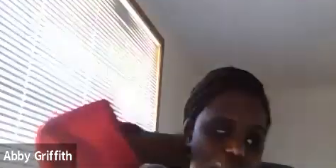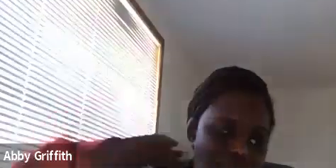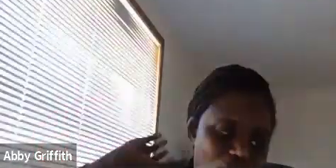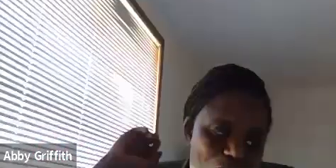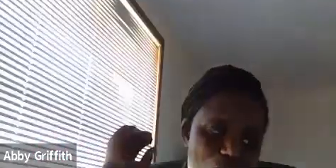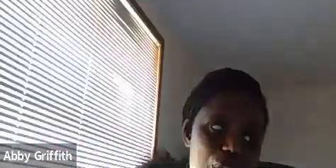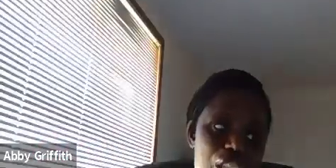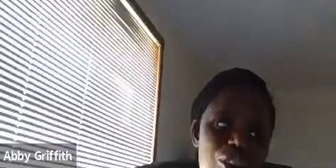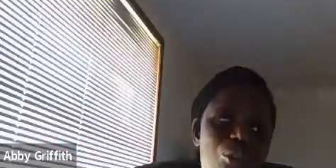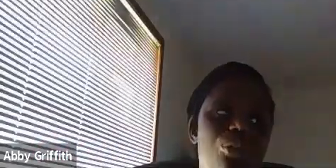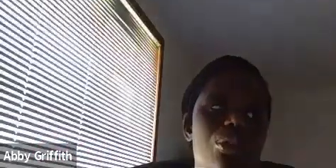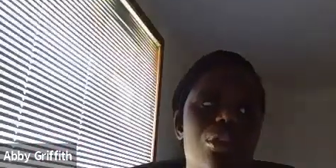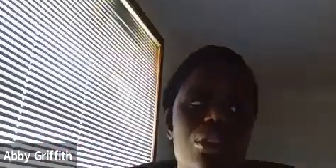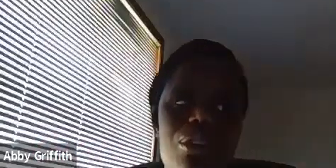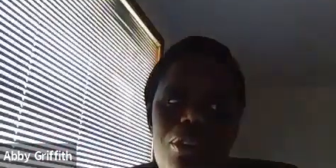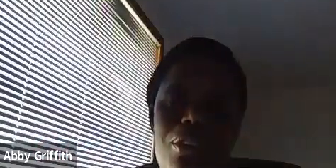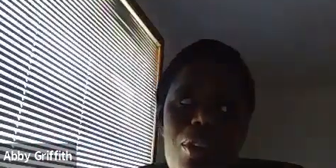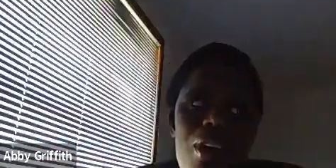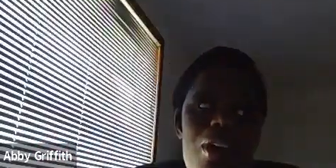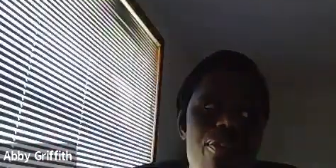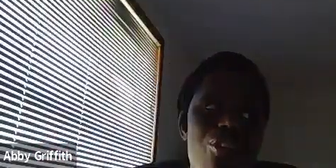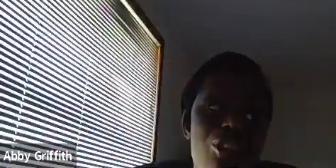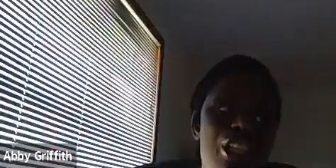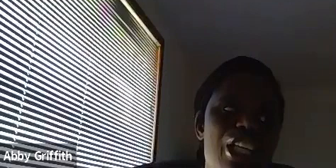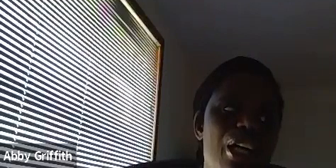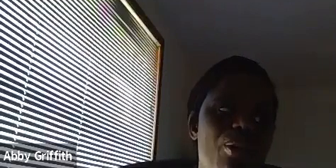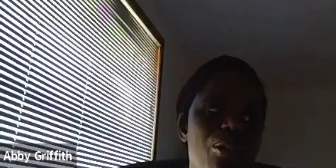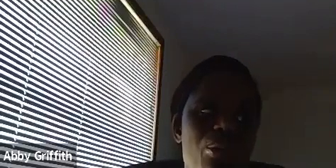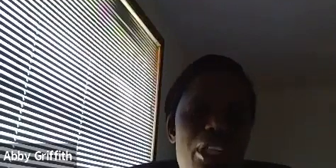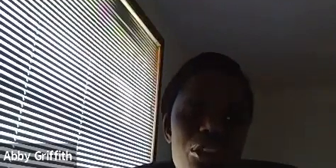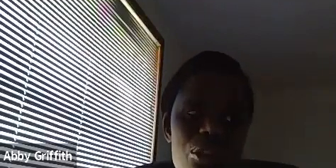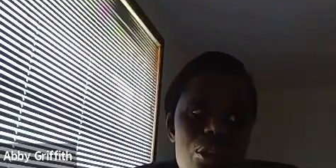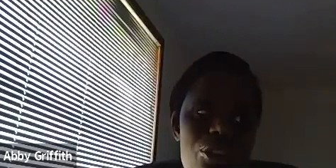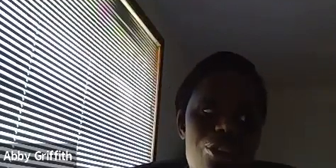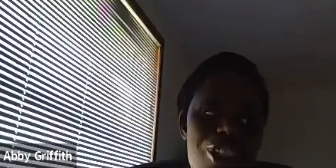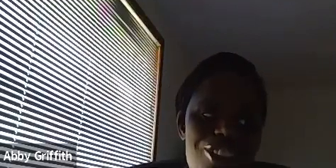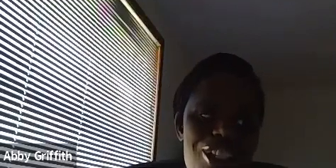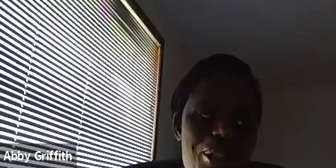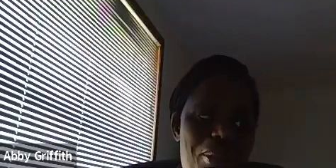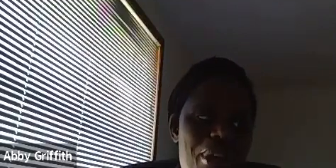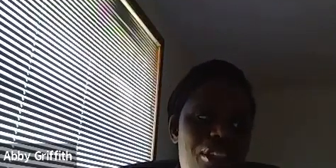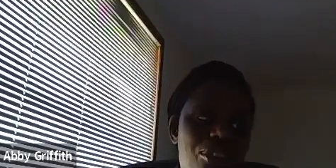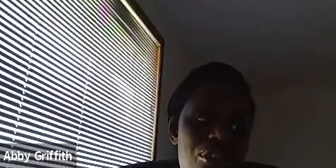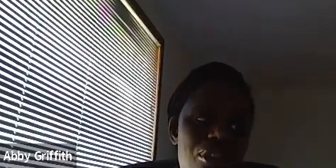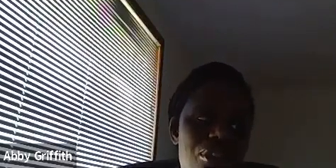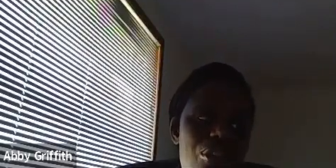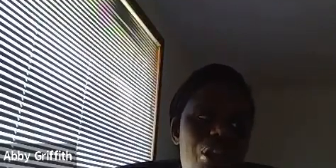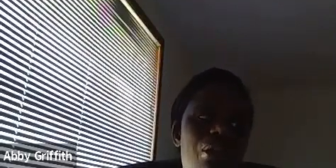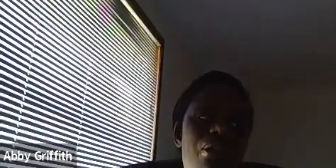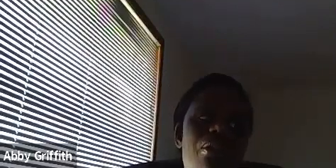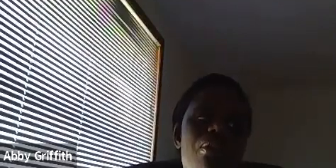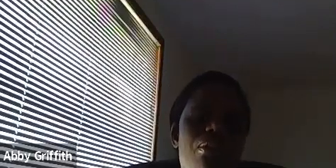If I lead school, first thing I want to make sure to do is make